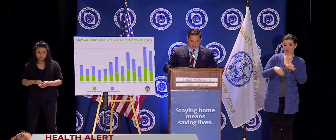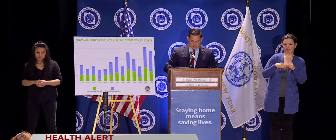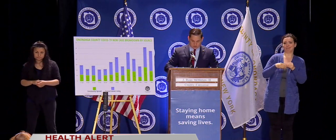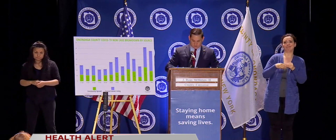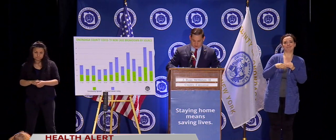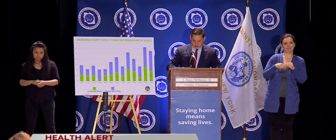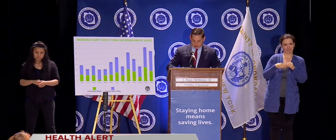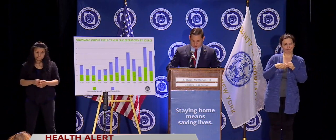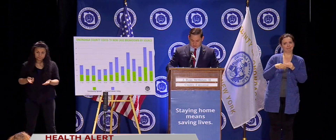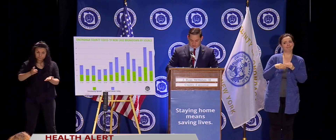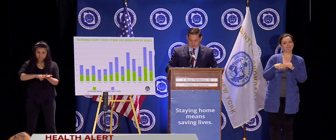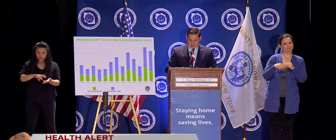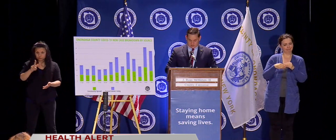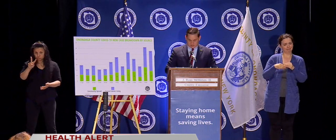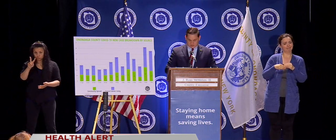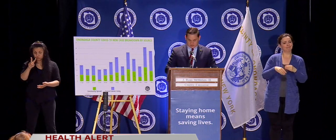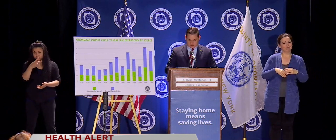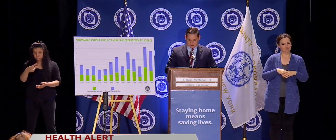Of